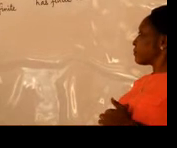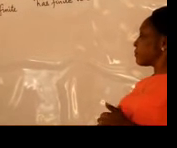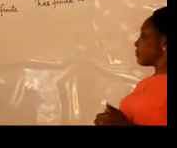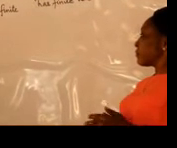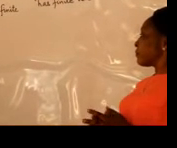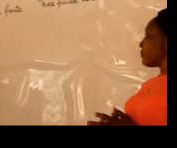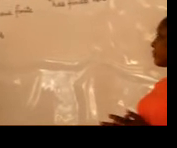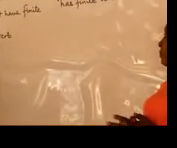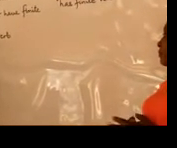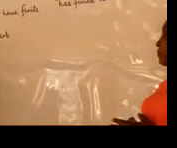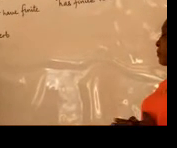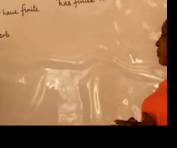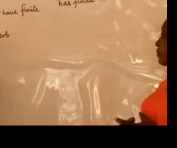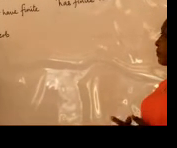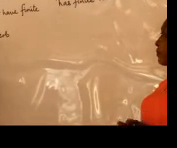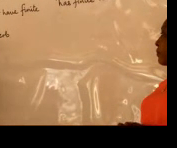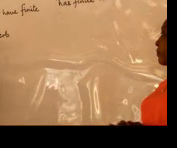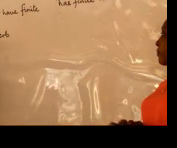are